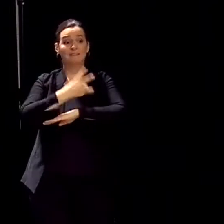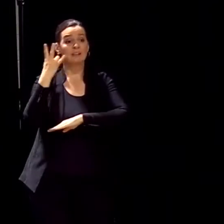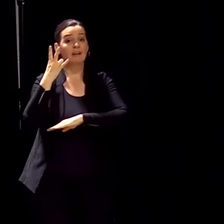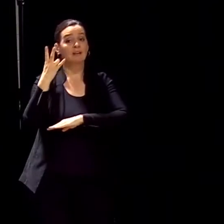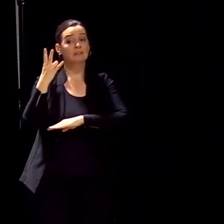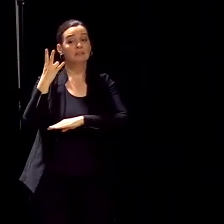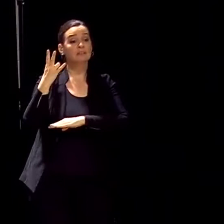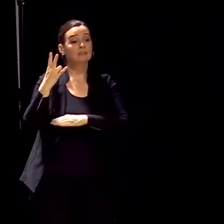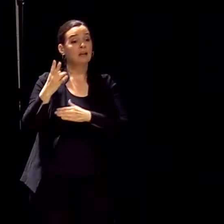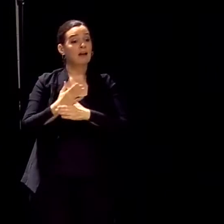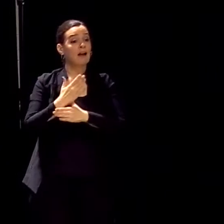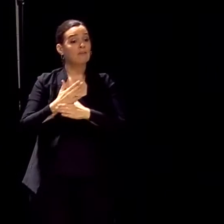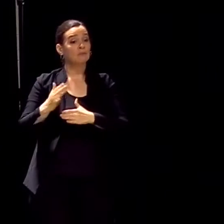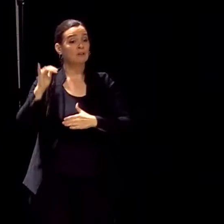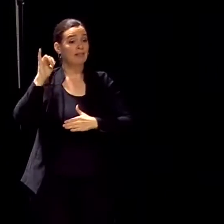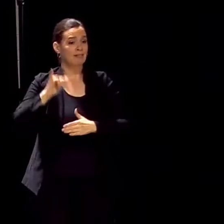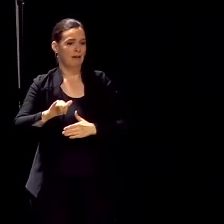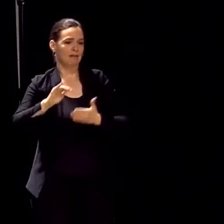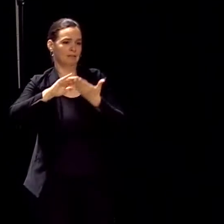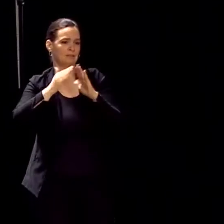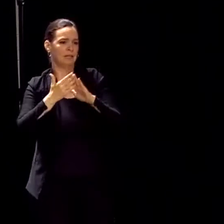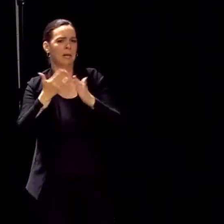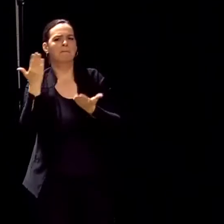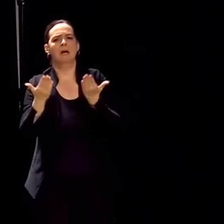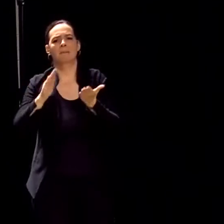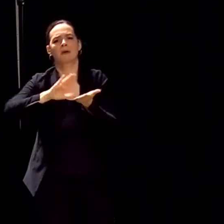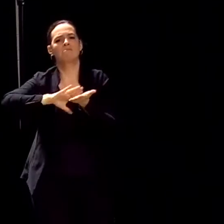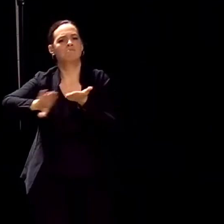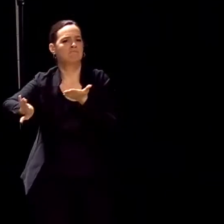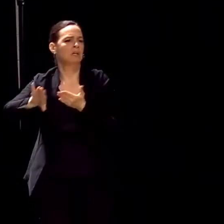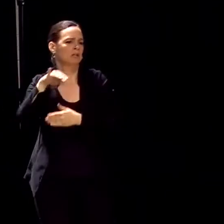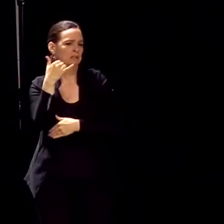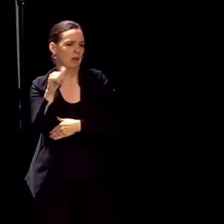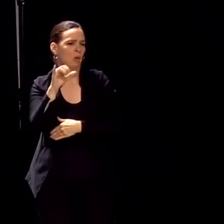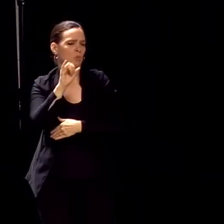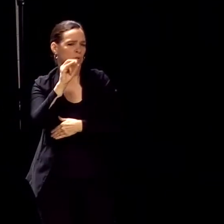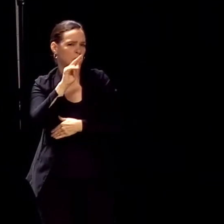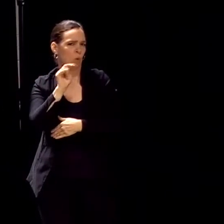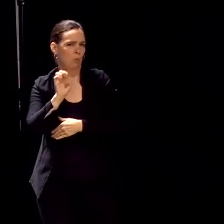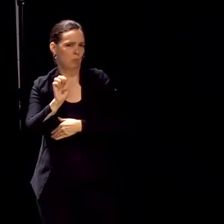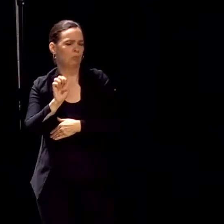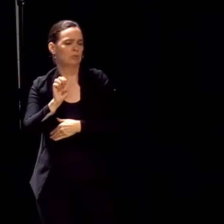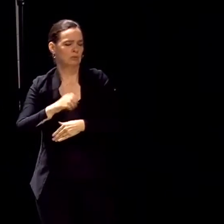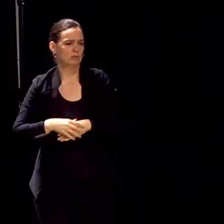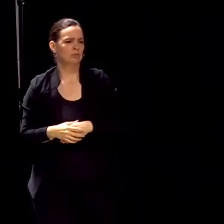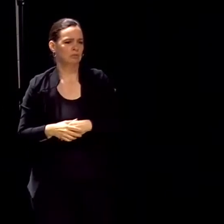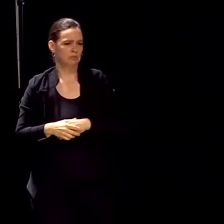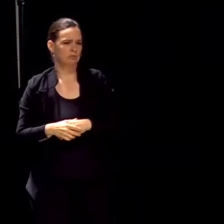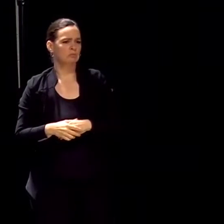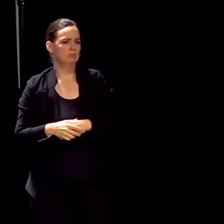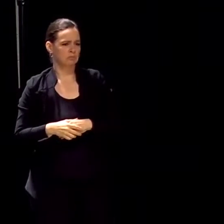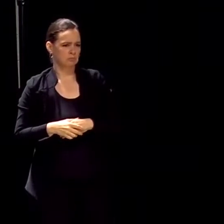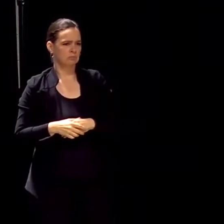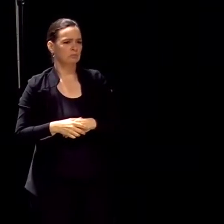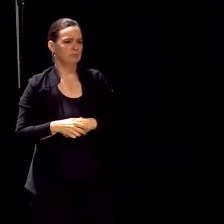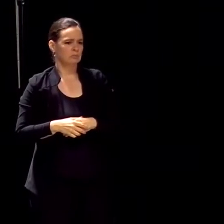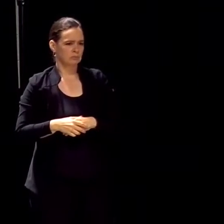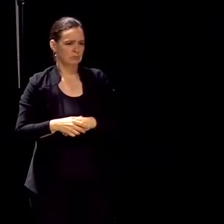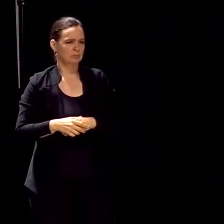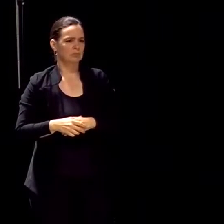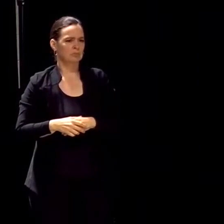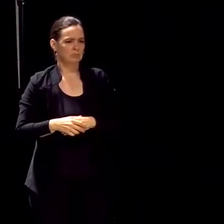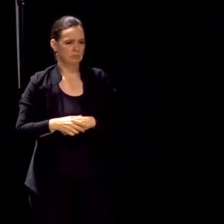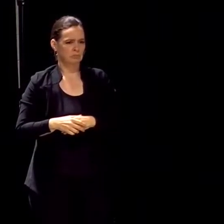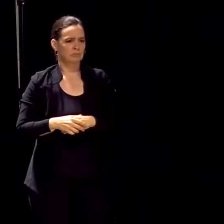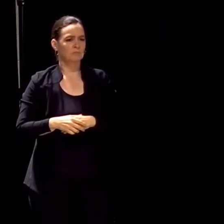that municipality has an opportunity to leave the yellow zone. In addition to this, today Syracuse University has